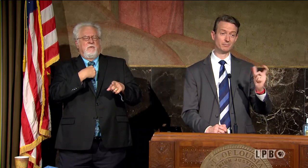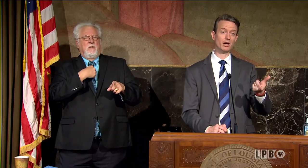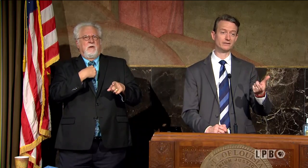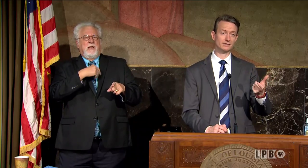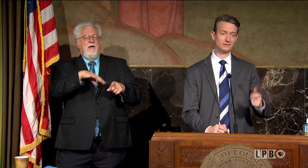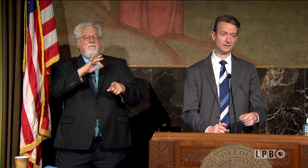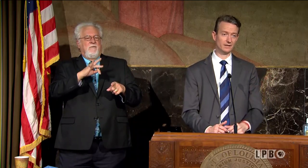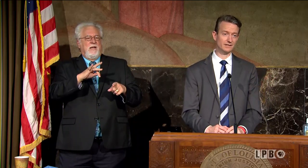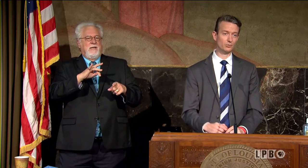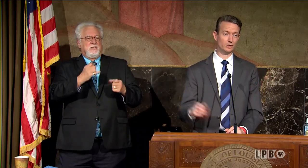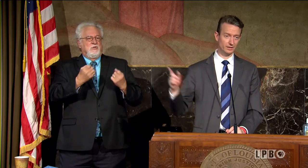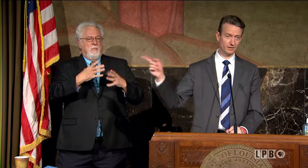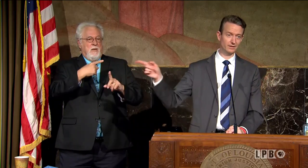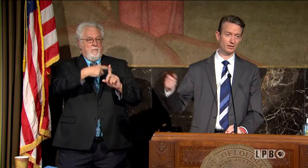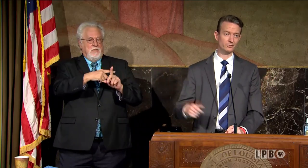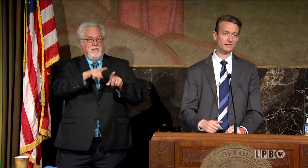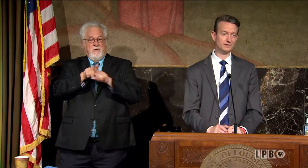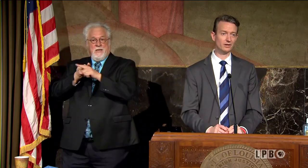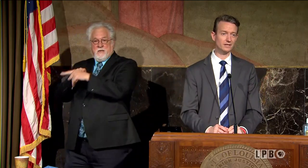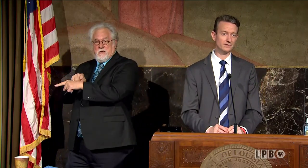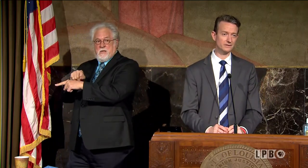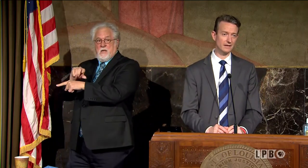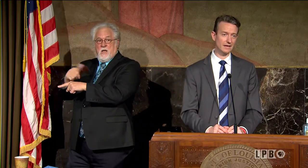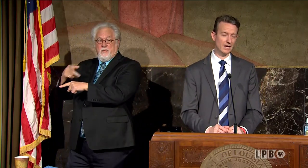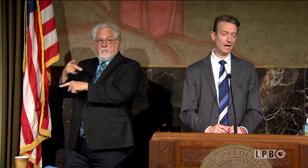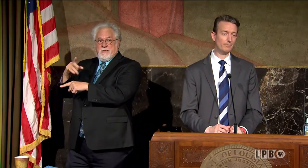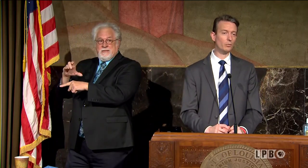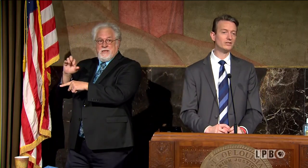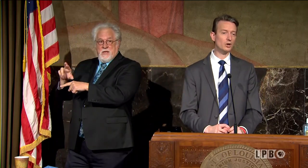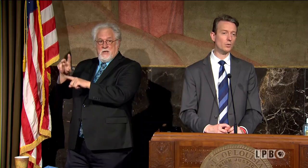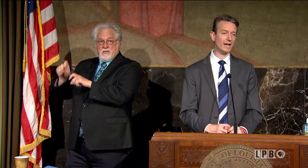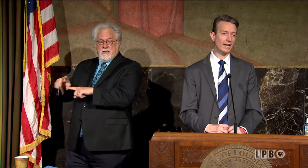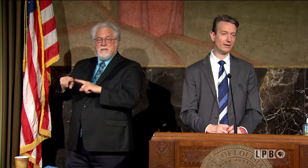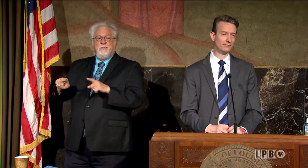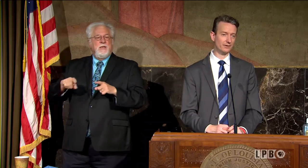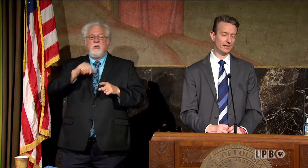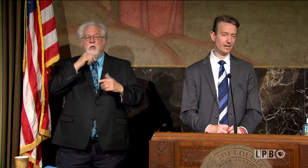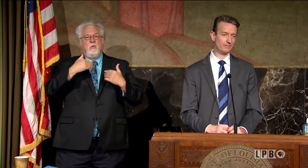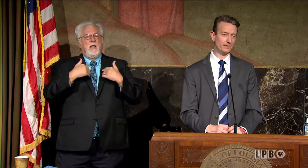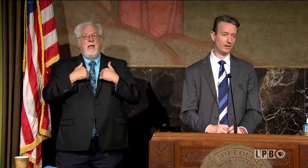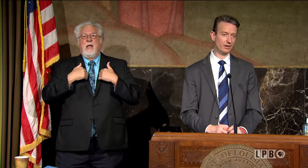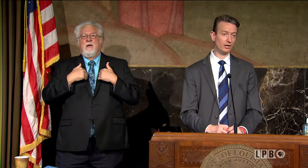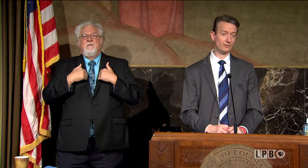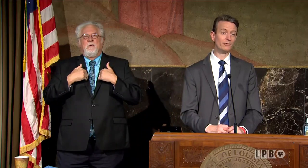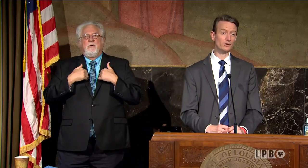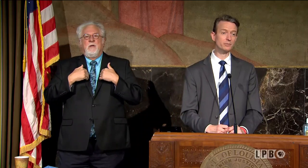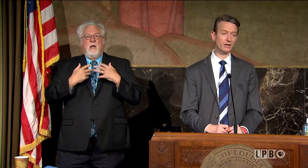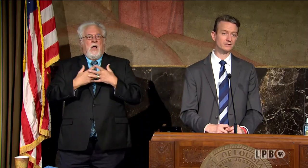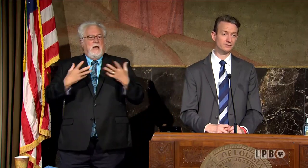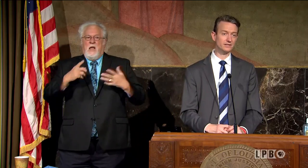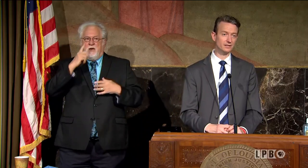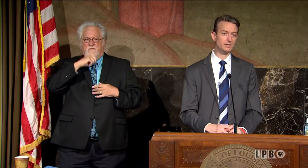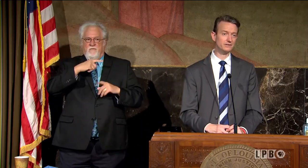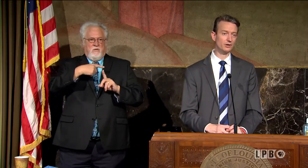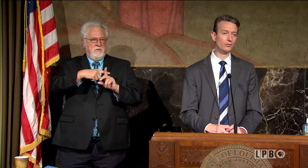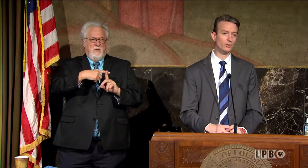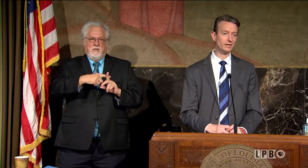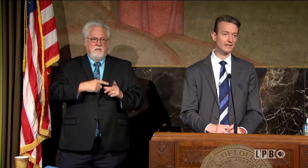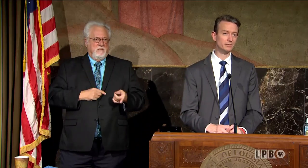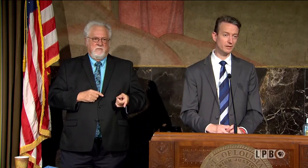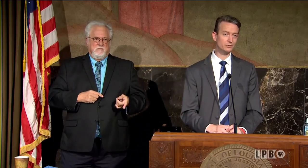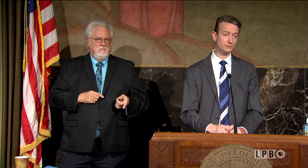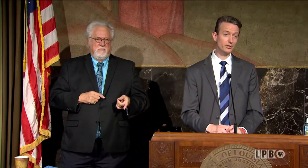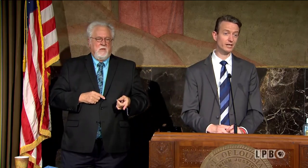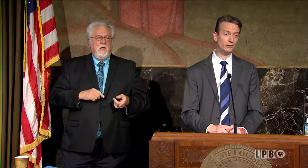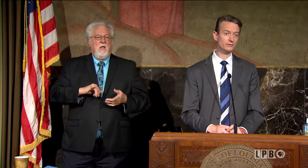find as many positives as they would in the other PCR test. But we don't have a lot of false positives in the PCR realm,